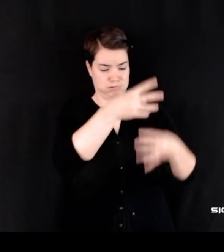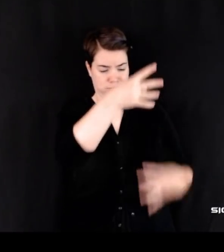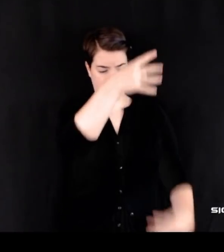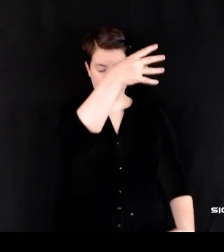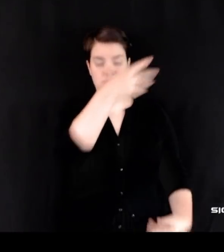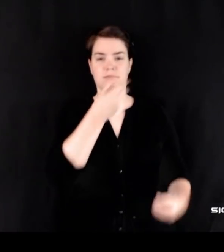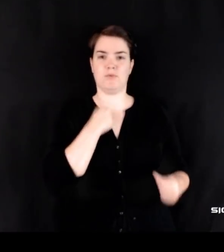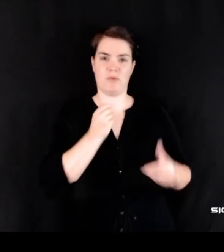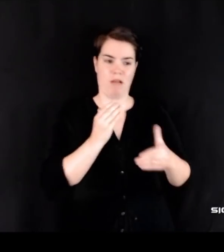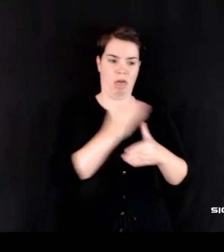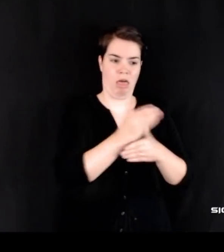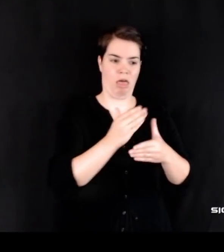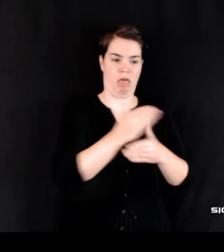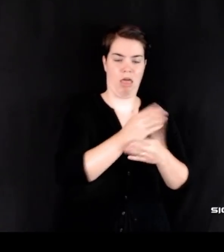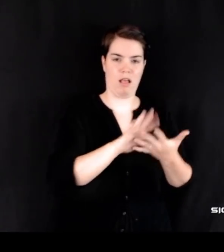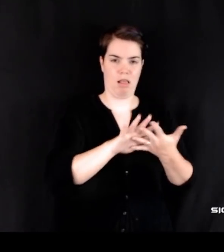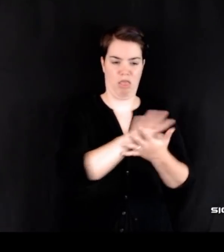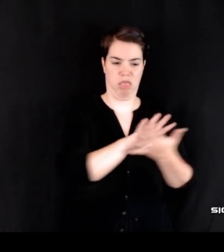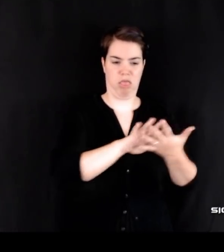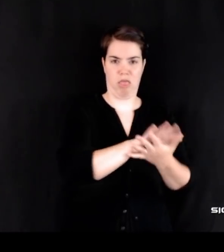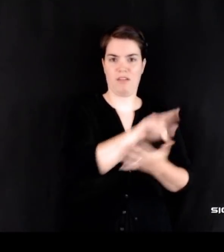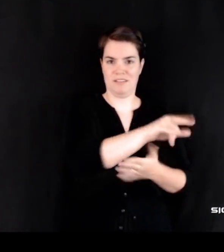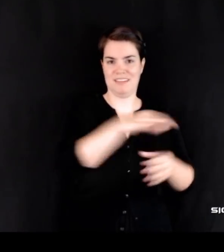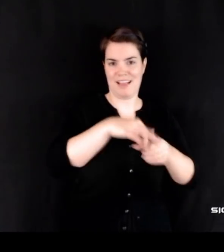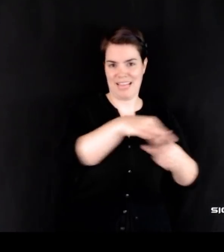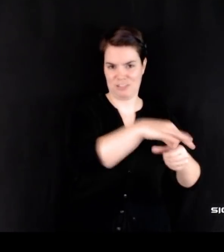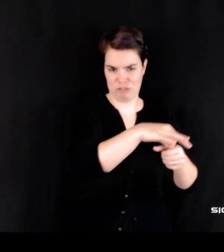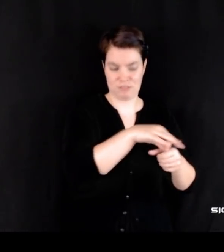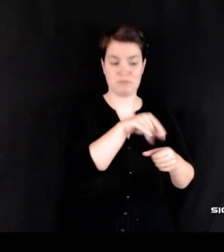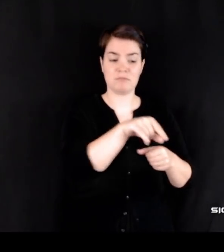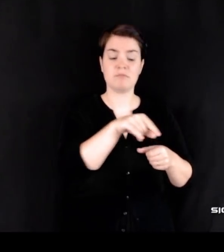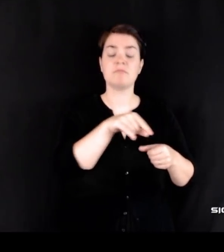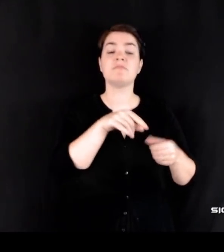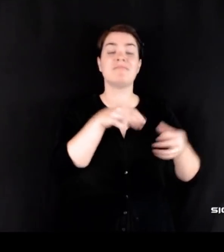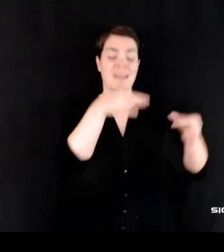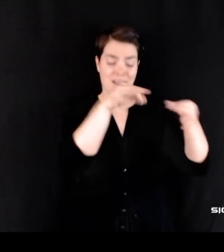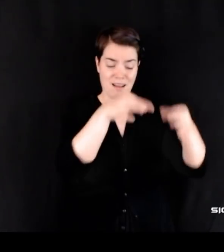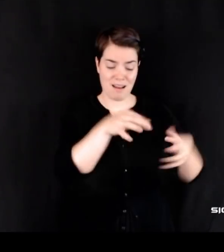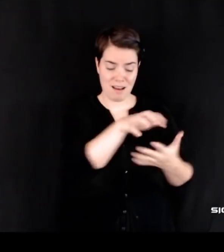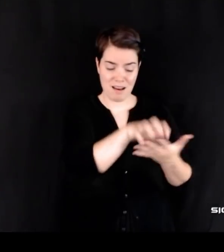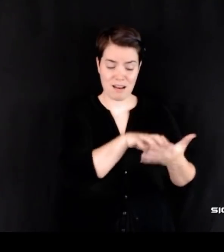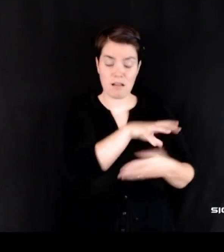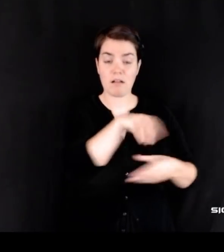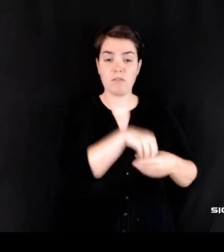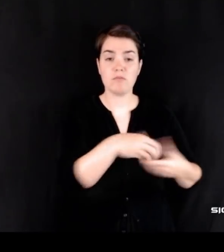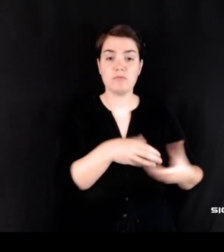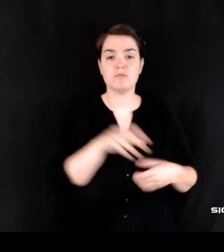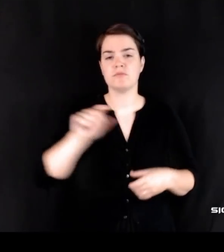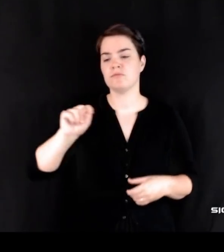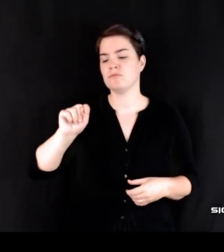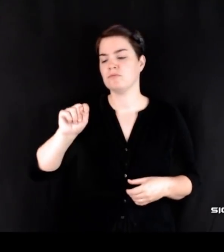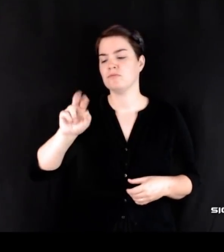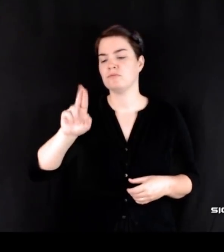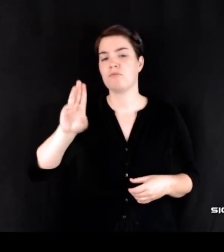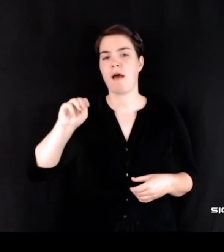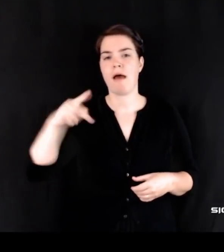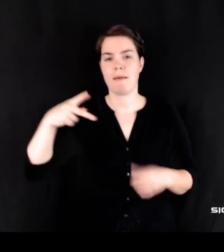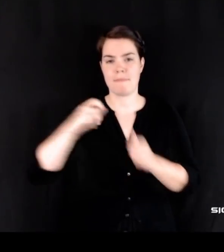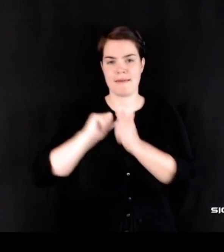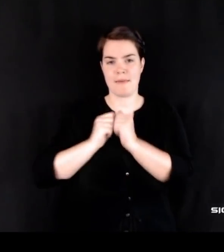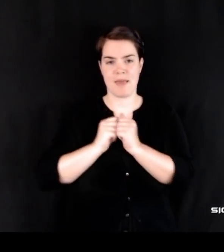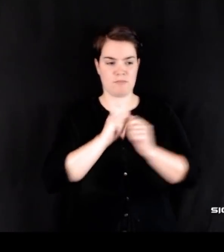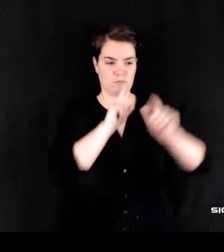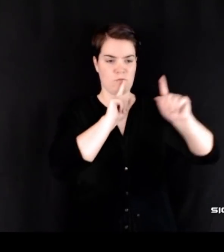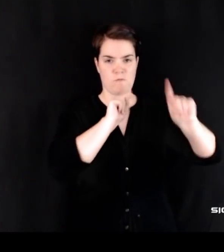the election. This volume includes a discussion of the Trump campaign's response to this activity, as well as